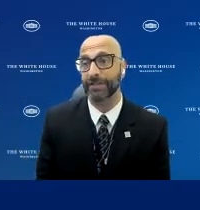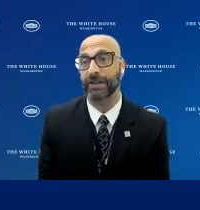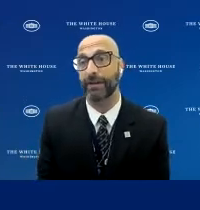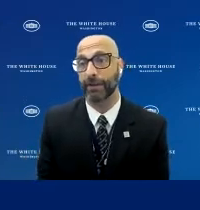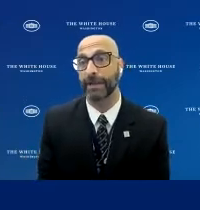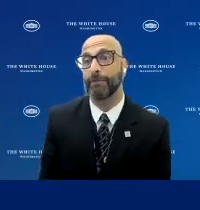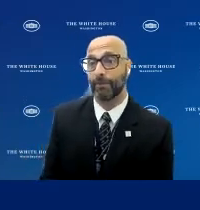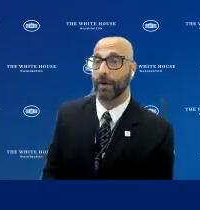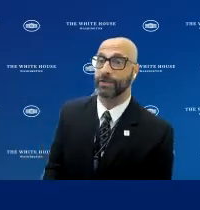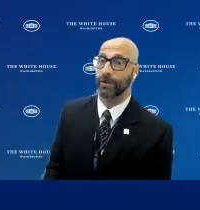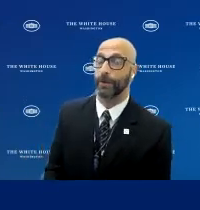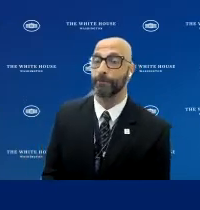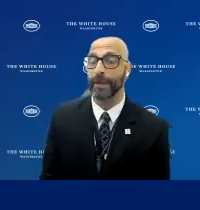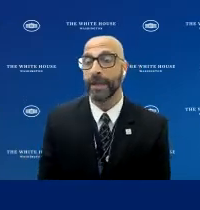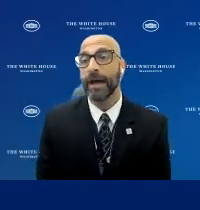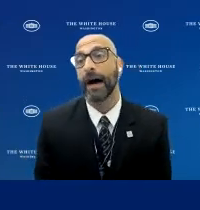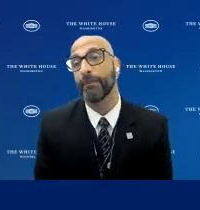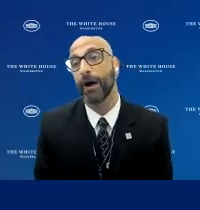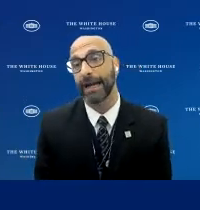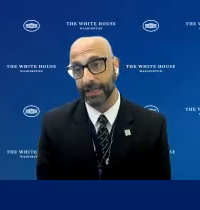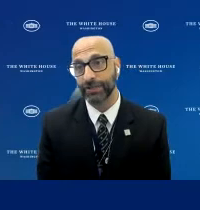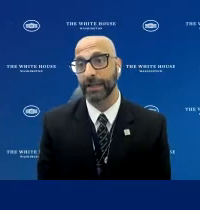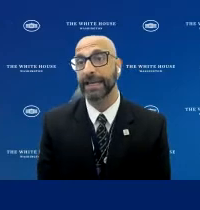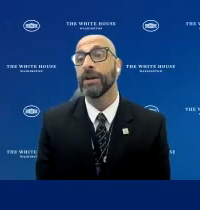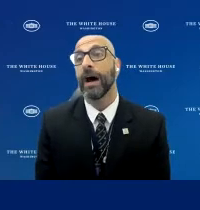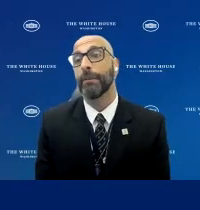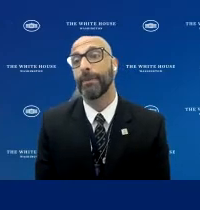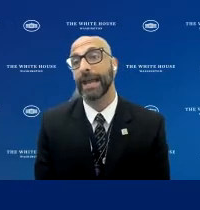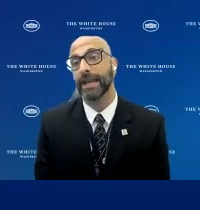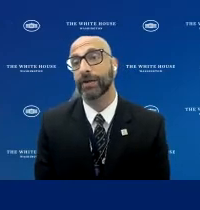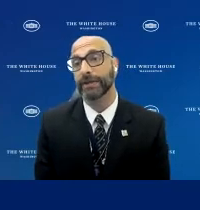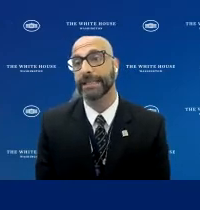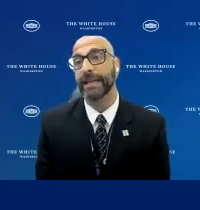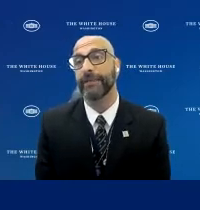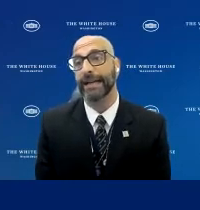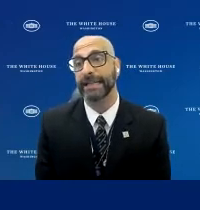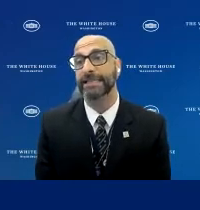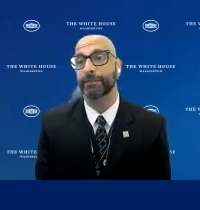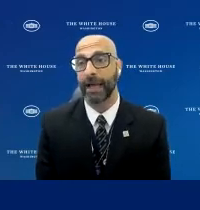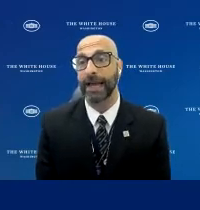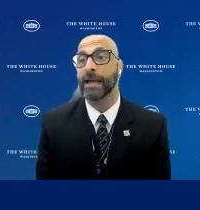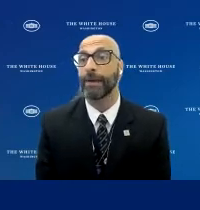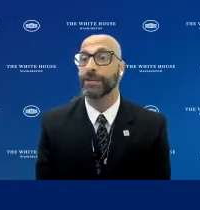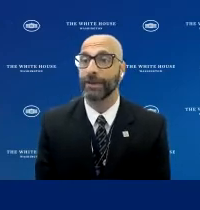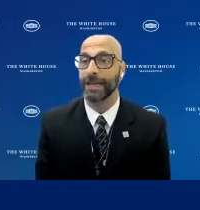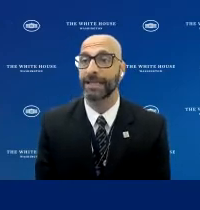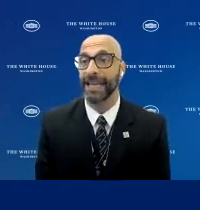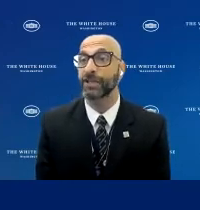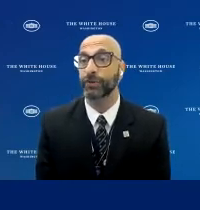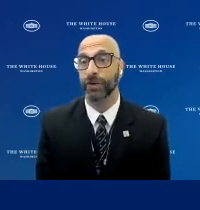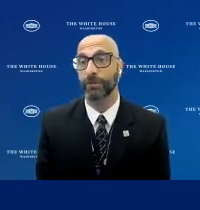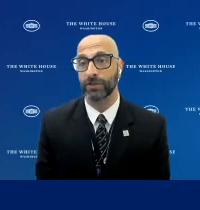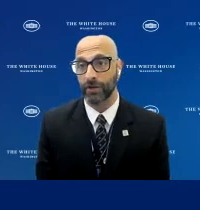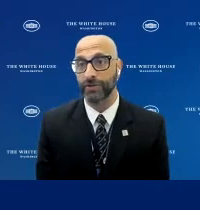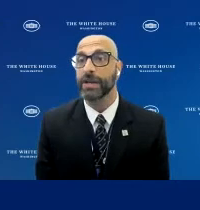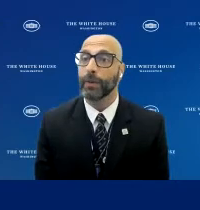going to happen faster and there'll be a bit more control. Additionally, by increasing vaccine supply, by shifting